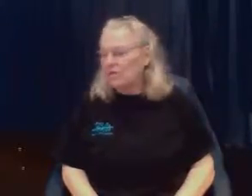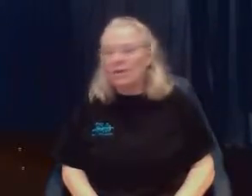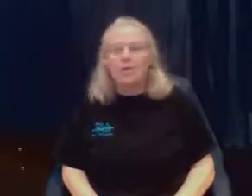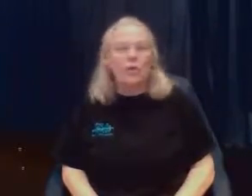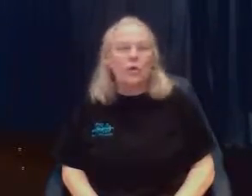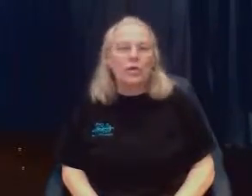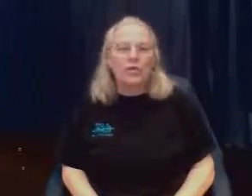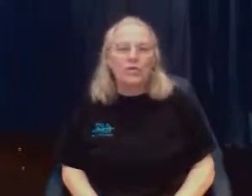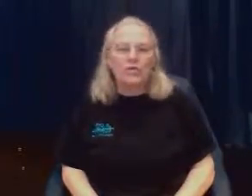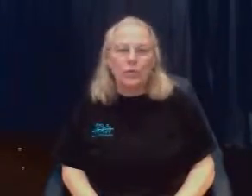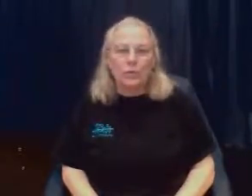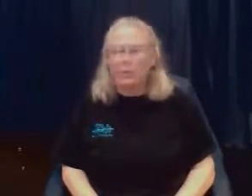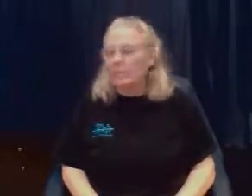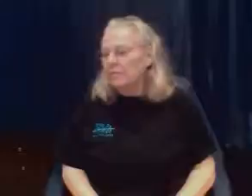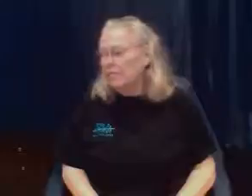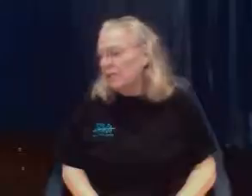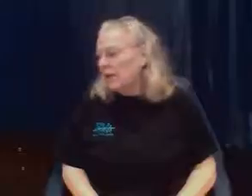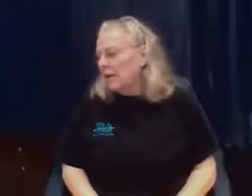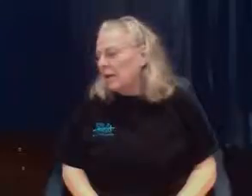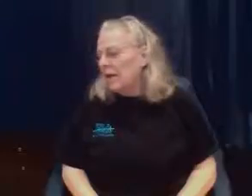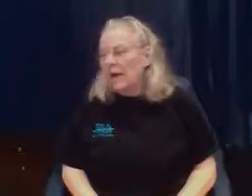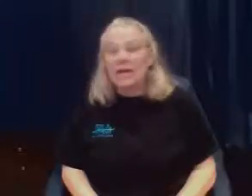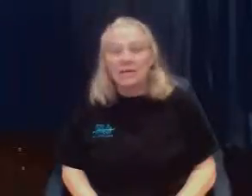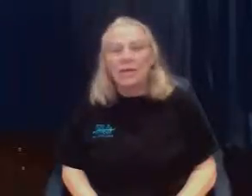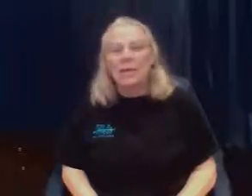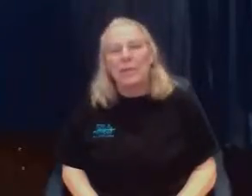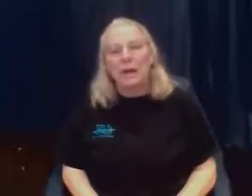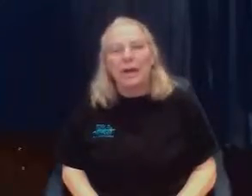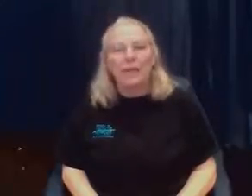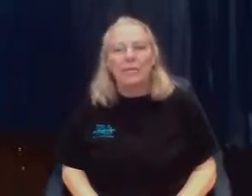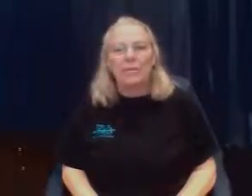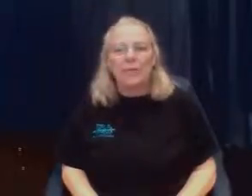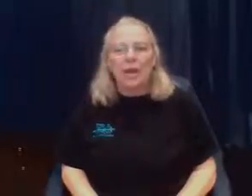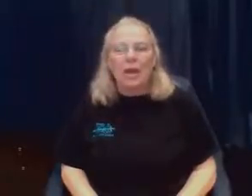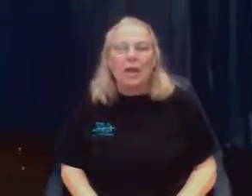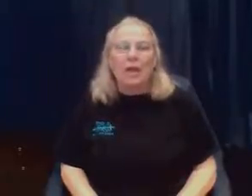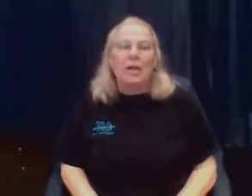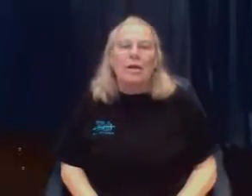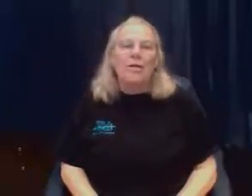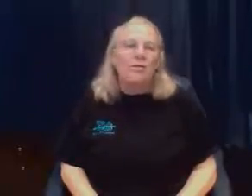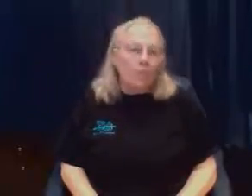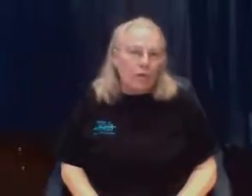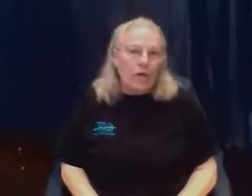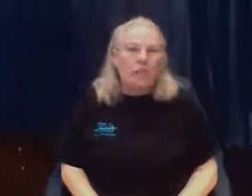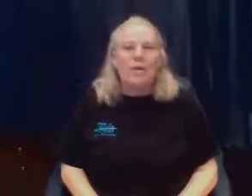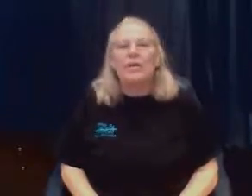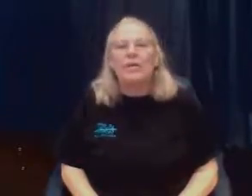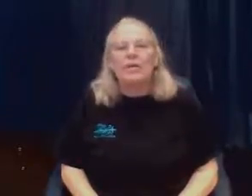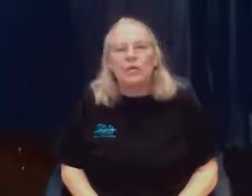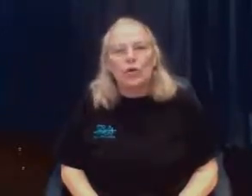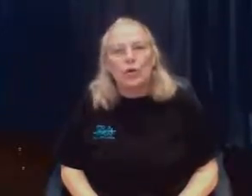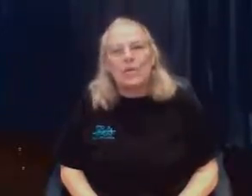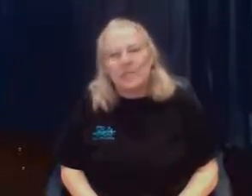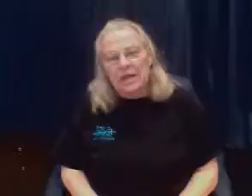The song that we're going to interpret, He Has Made Me Glad. The vocabulary that you're going to